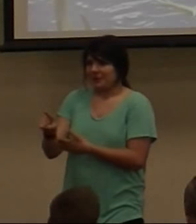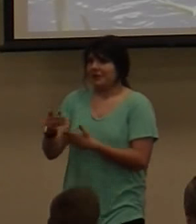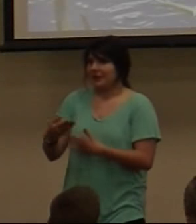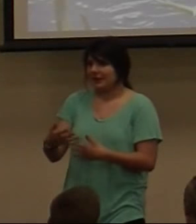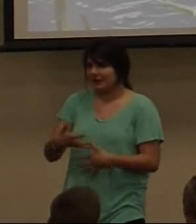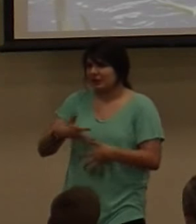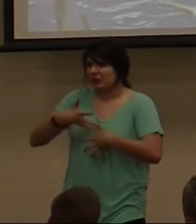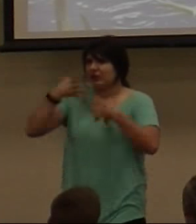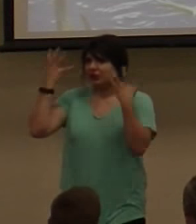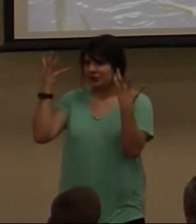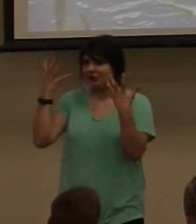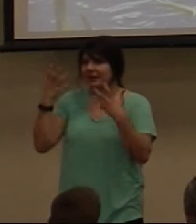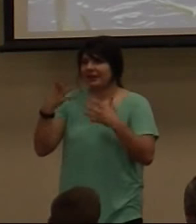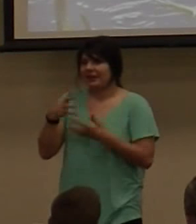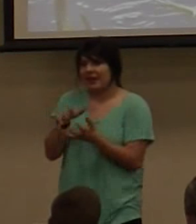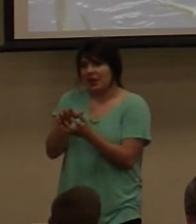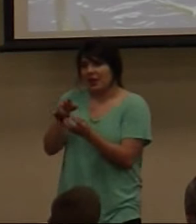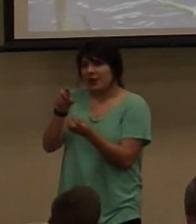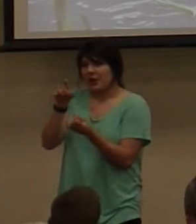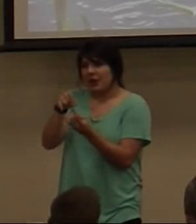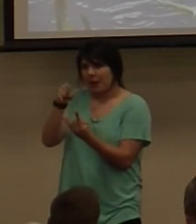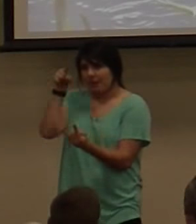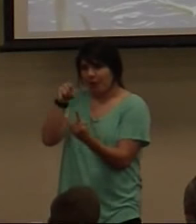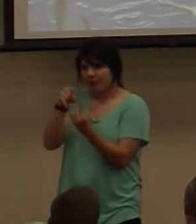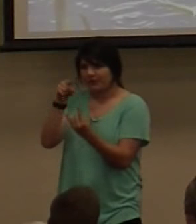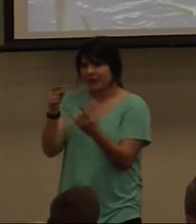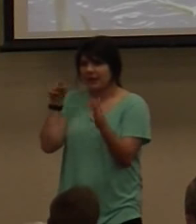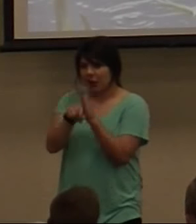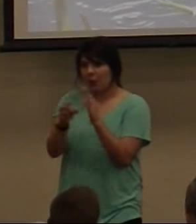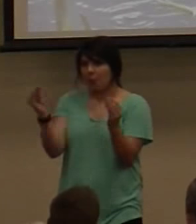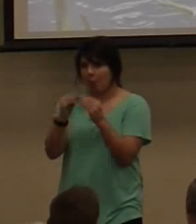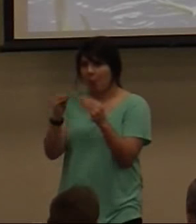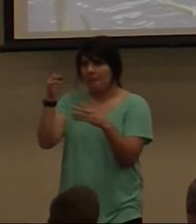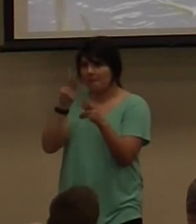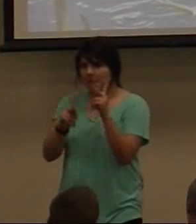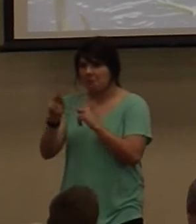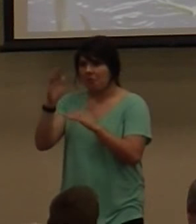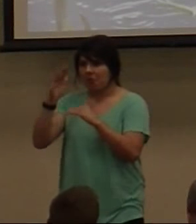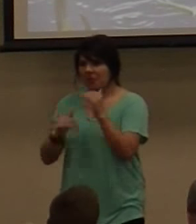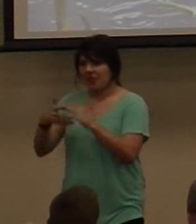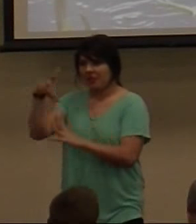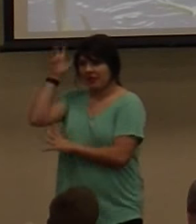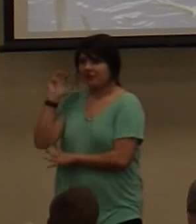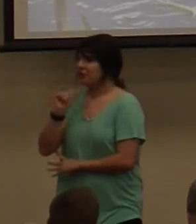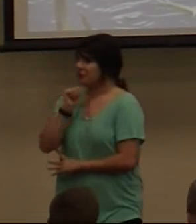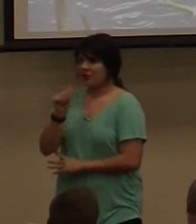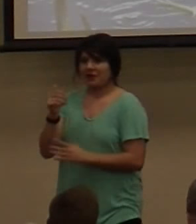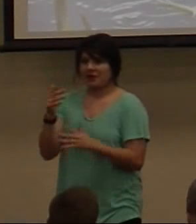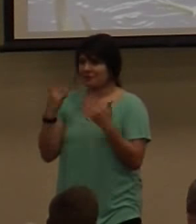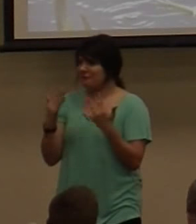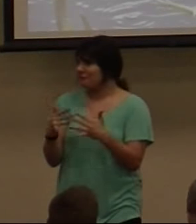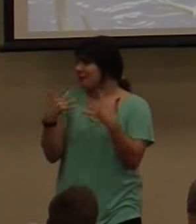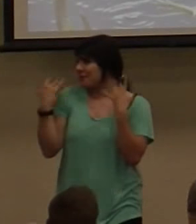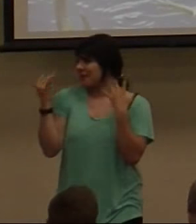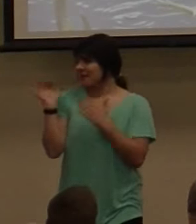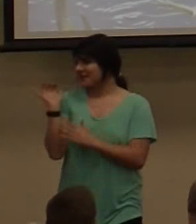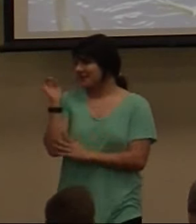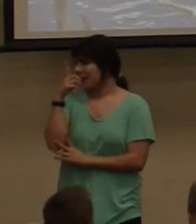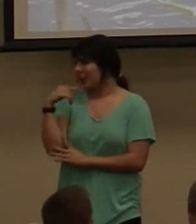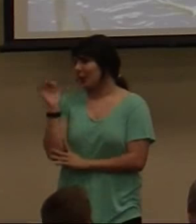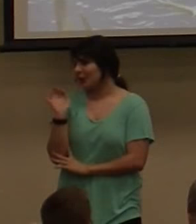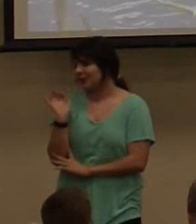Hippos probably kill more people than lions. They're not as friendly as they might look.